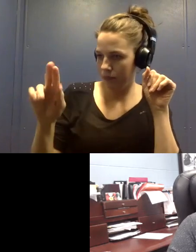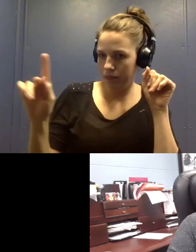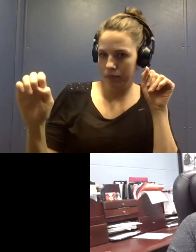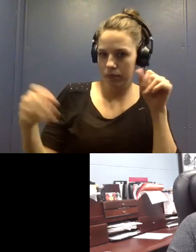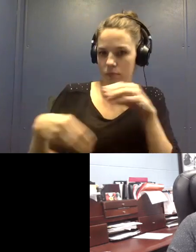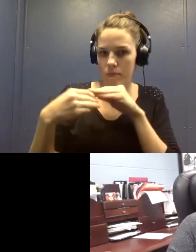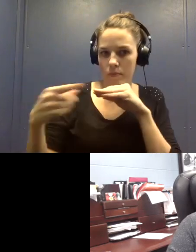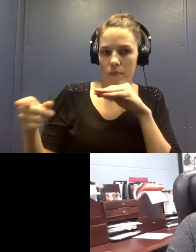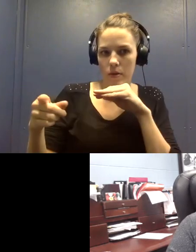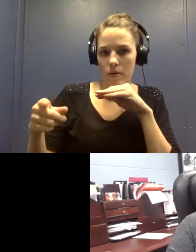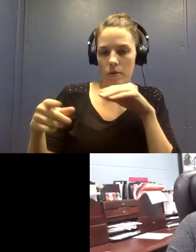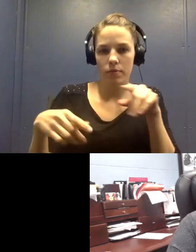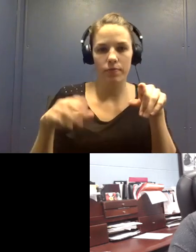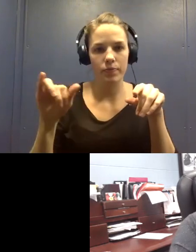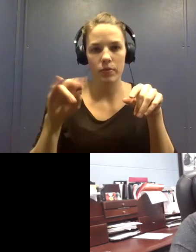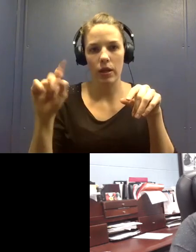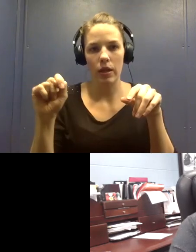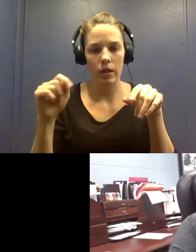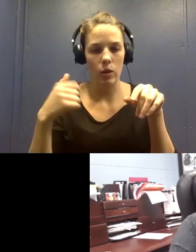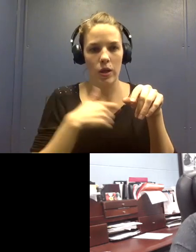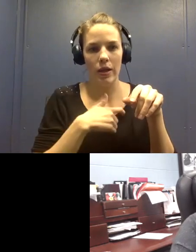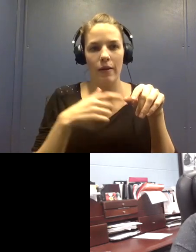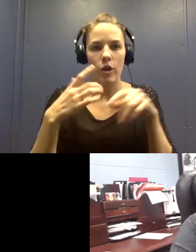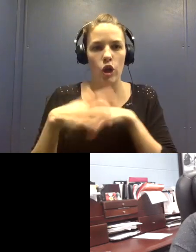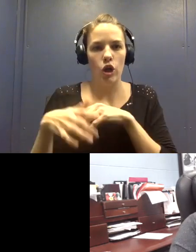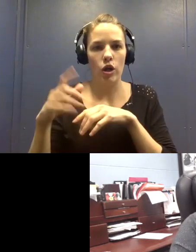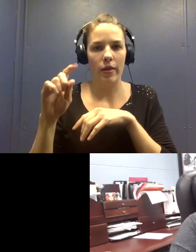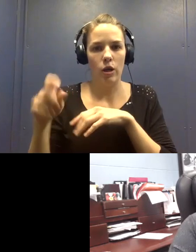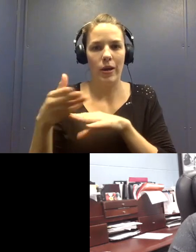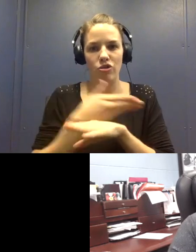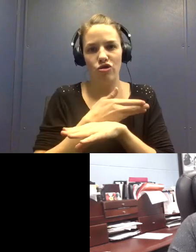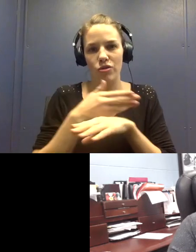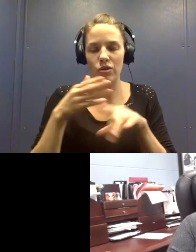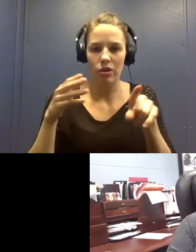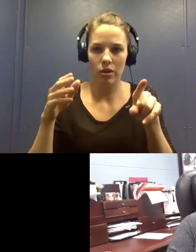additional questions. Go ahead, Janet. Yes. We have a couple of early questions.